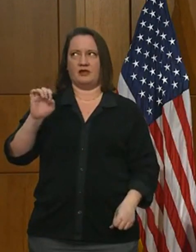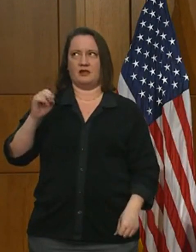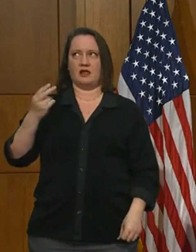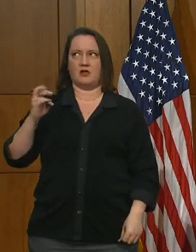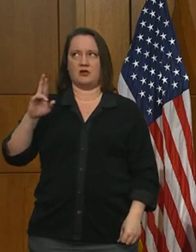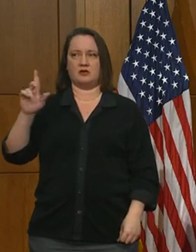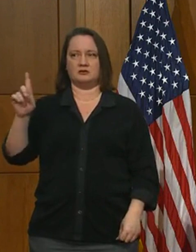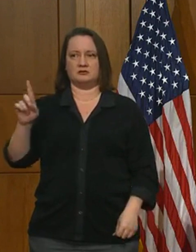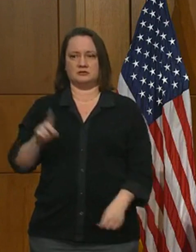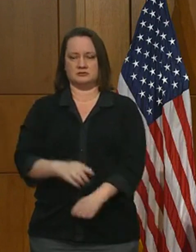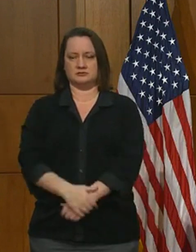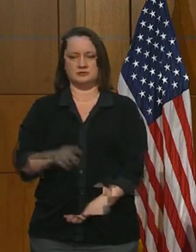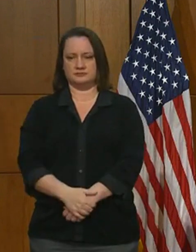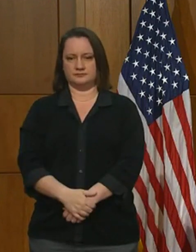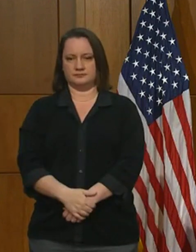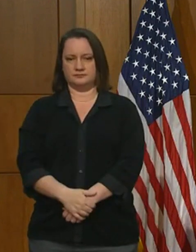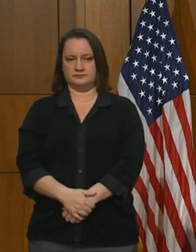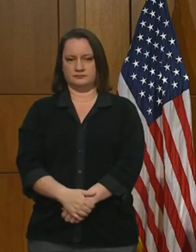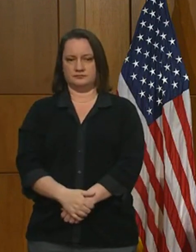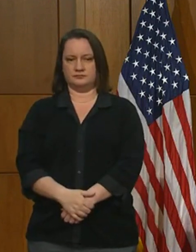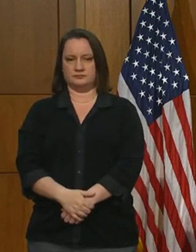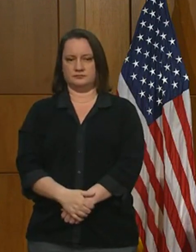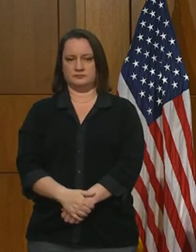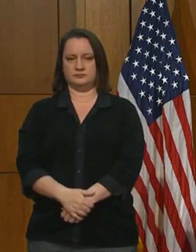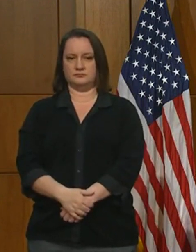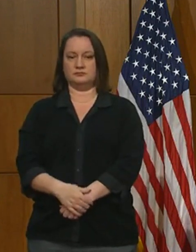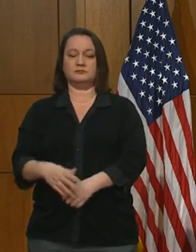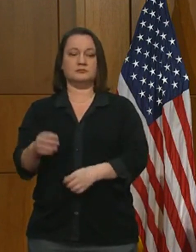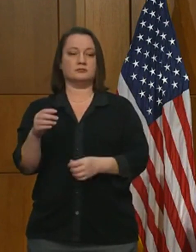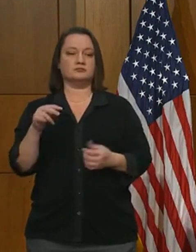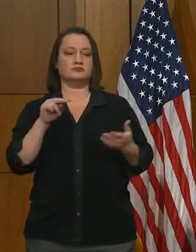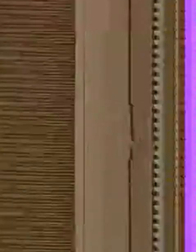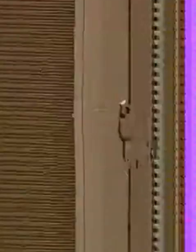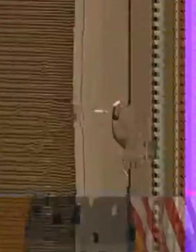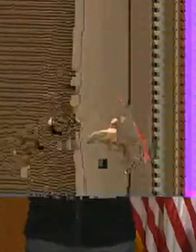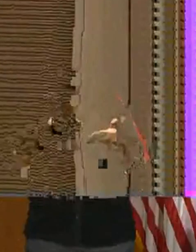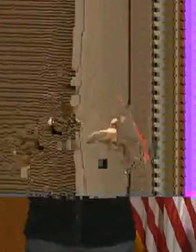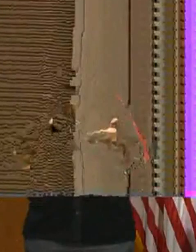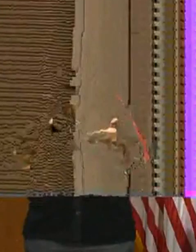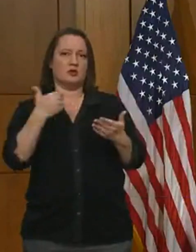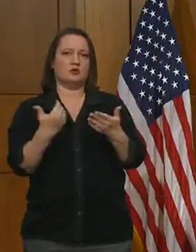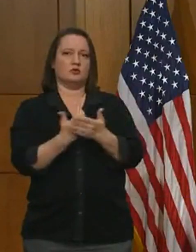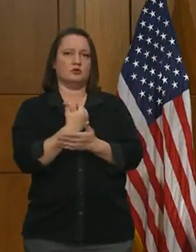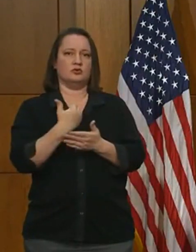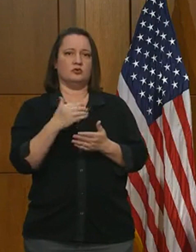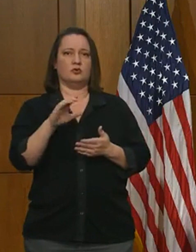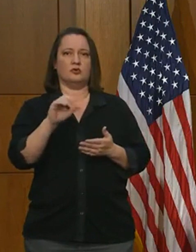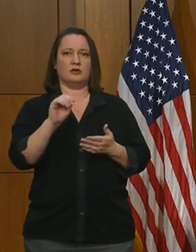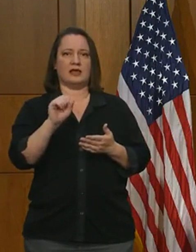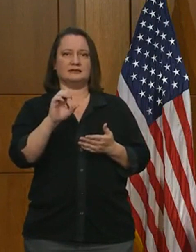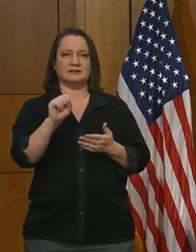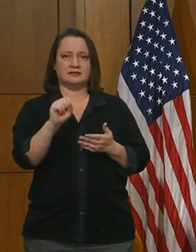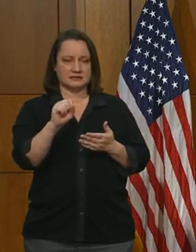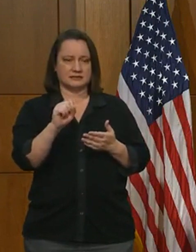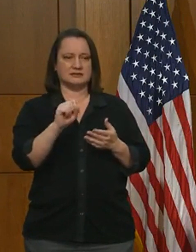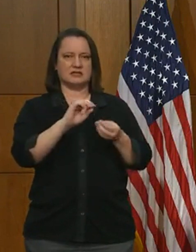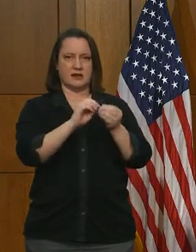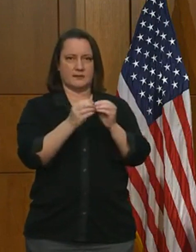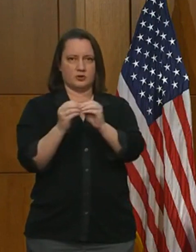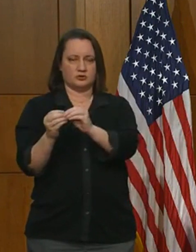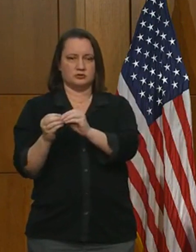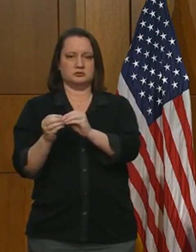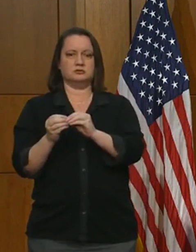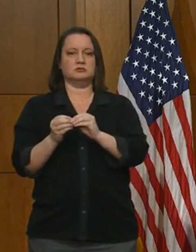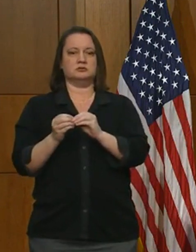Thank you. When looking at the data on new cases per day, does the health department think about cases largely contained in outbreaks